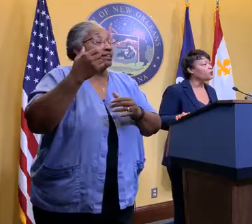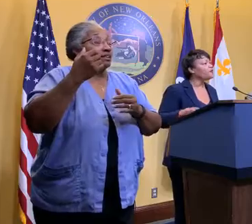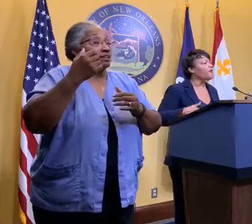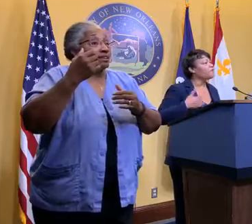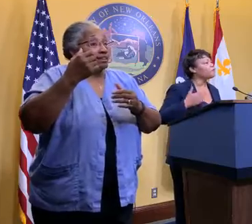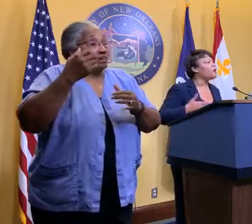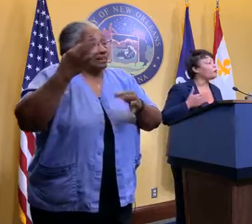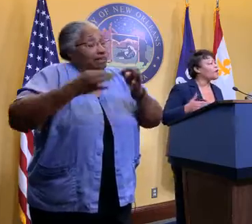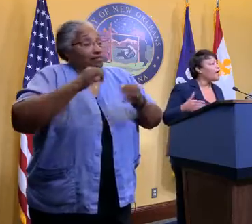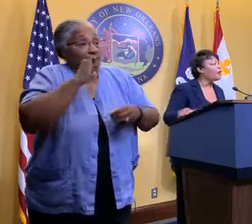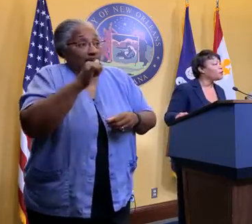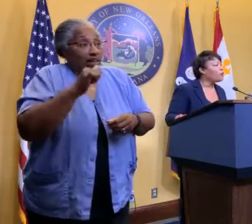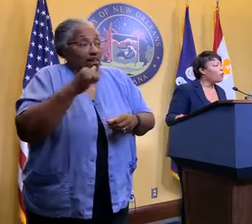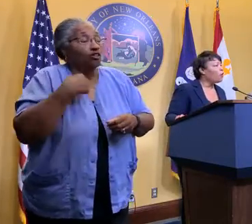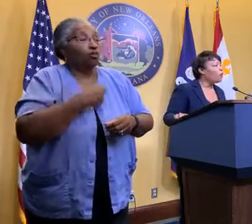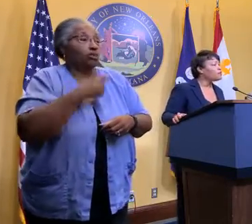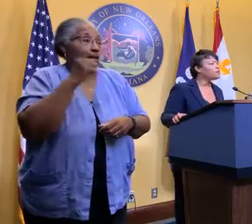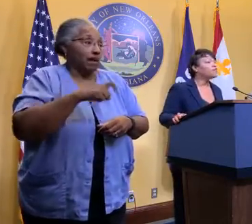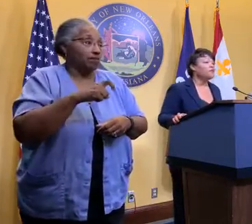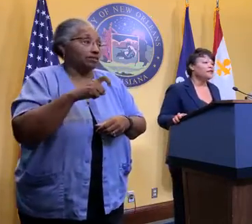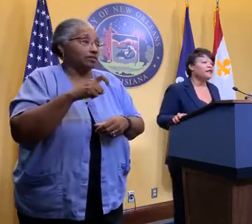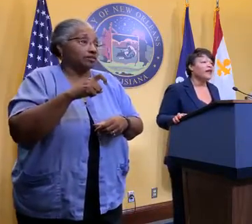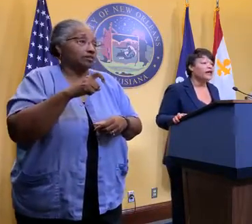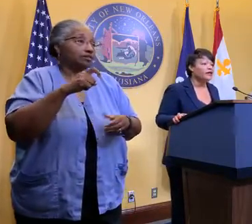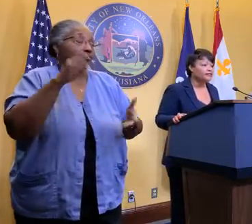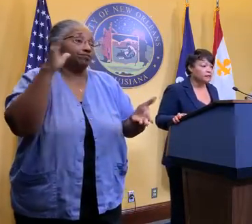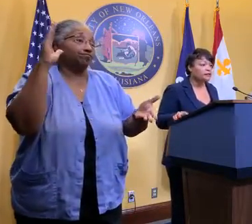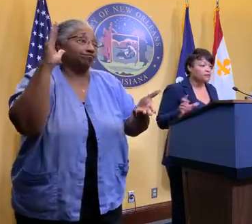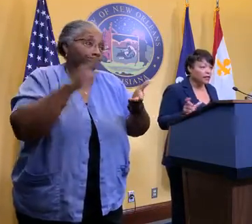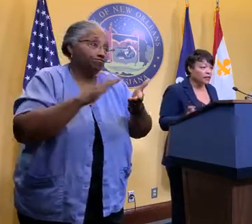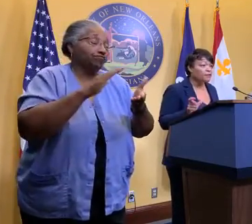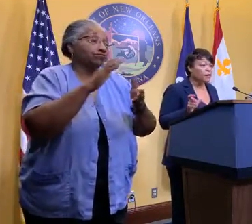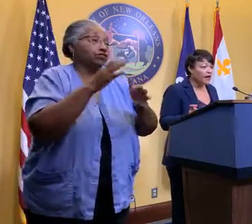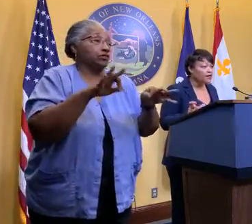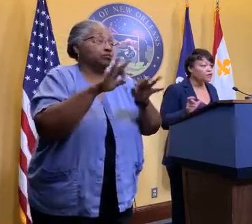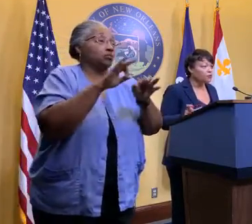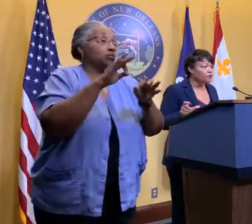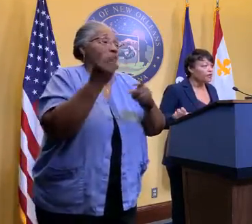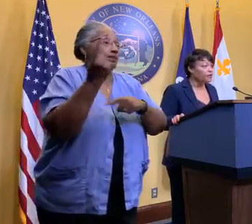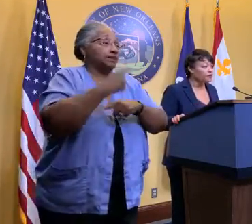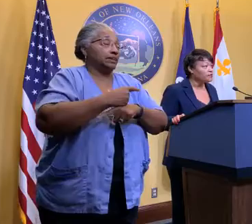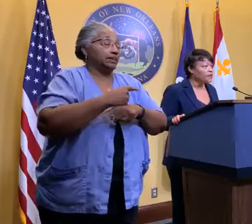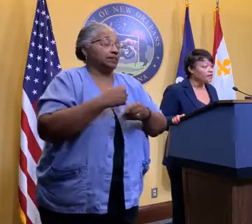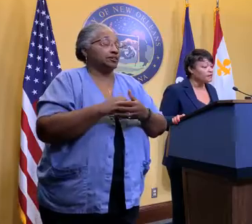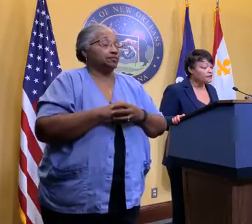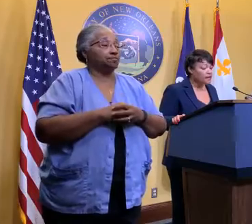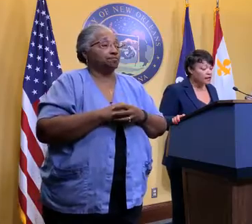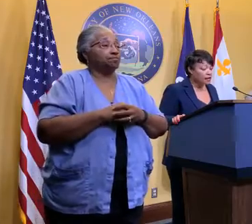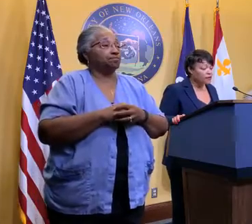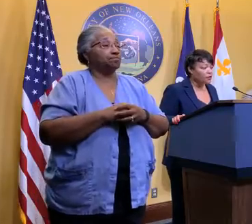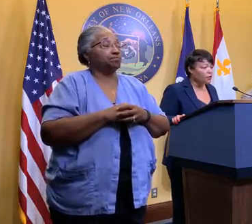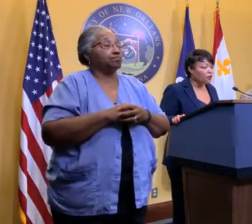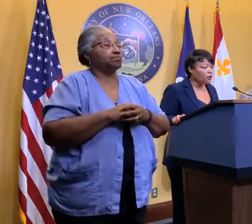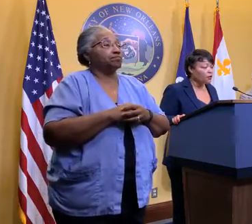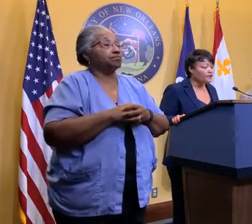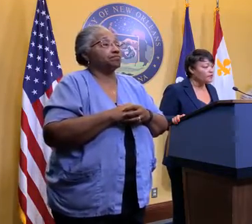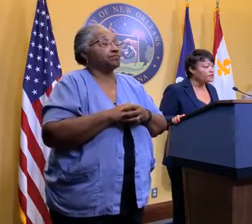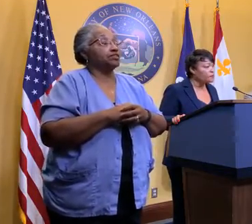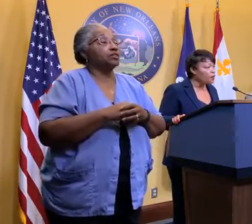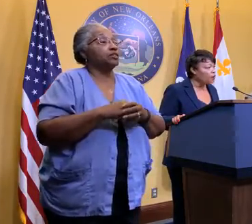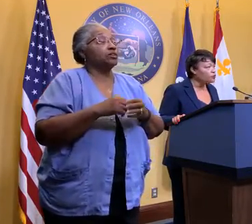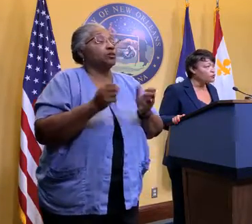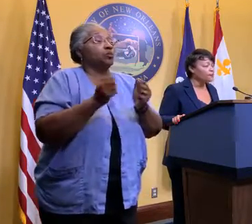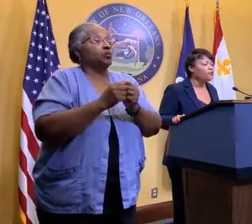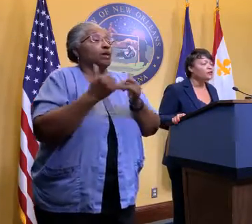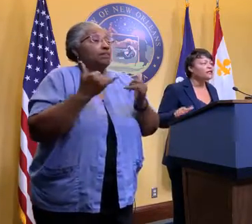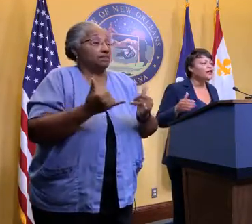it means that we will then have to double down on significant days, meaning continuity in those days. And so with